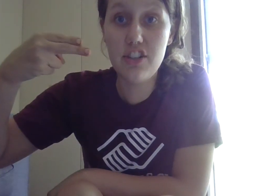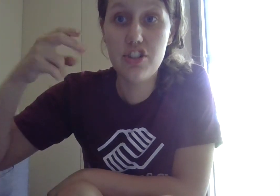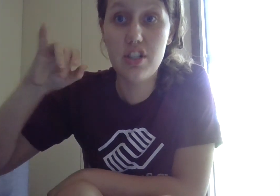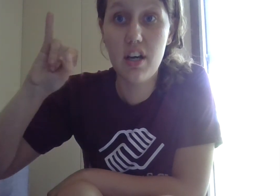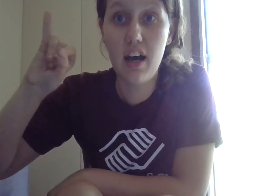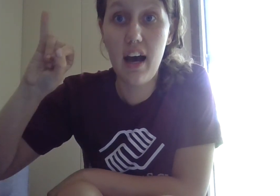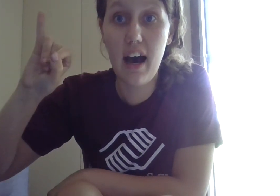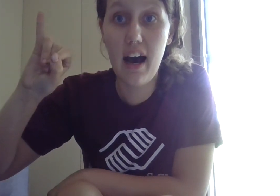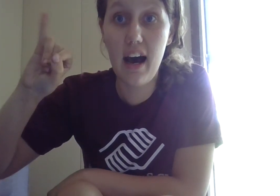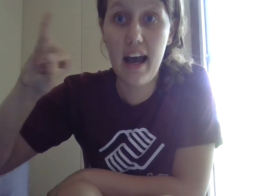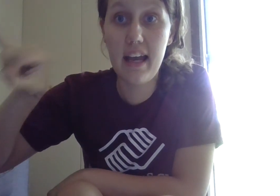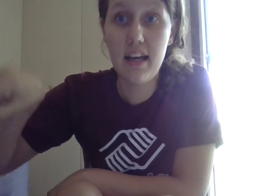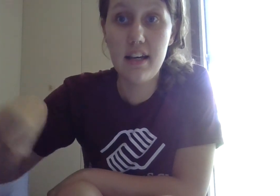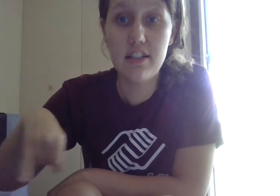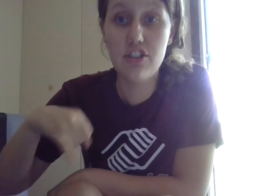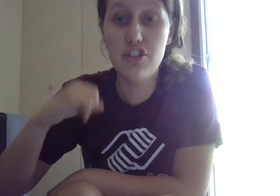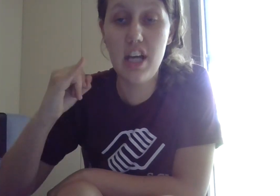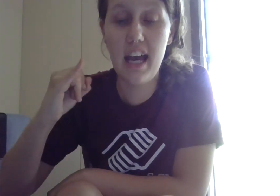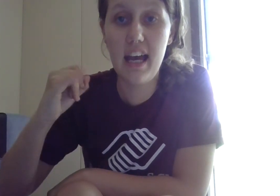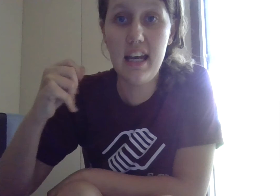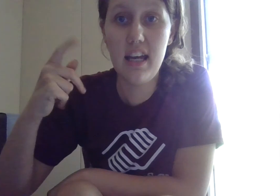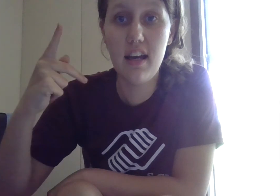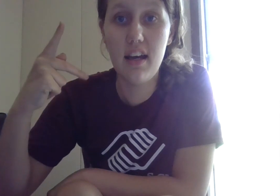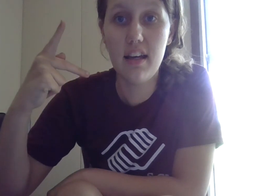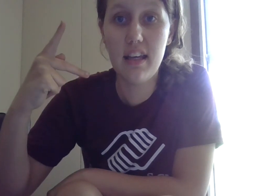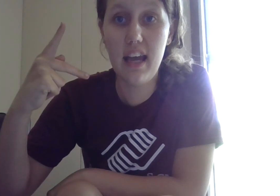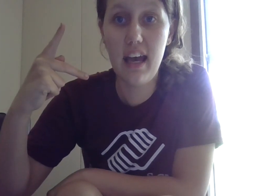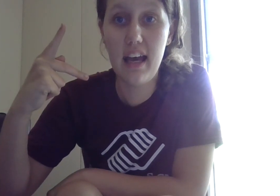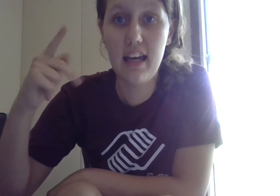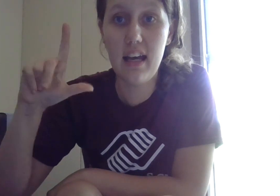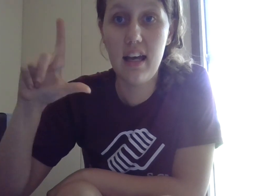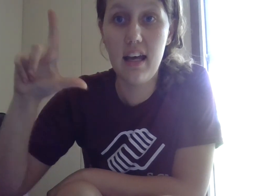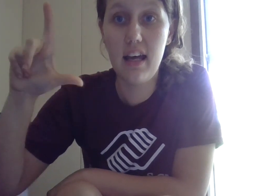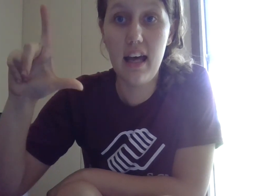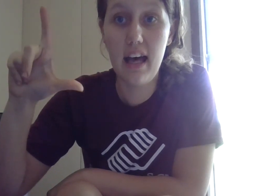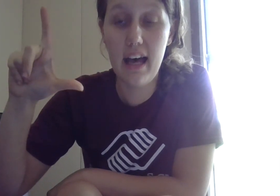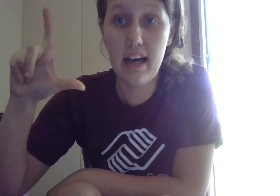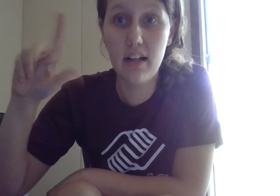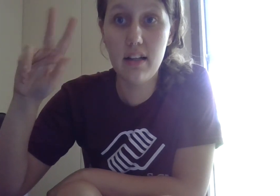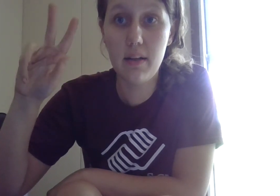H, I, J, K, L,